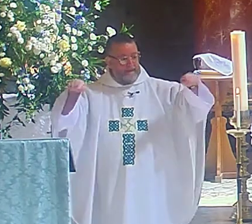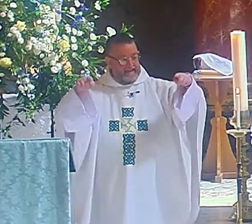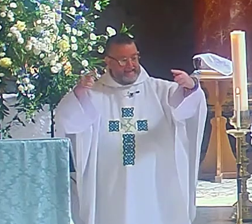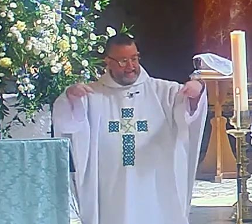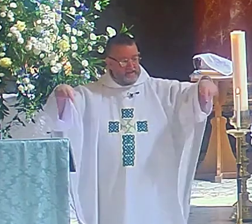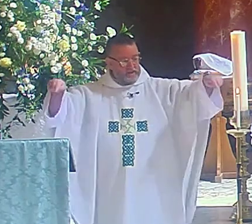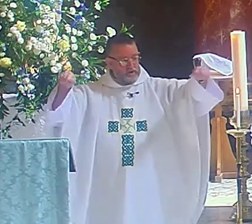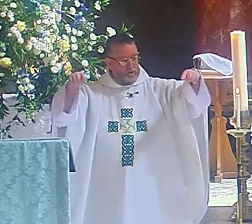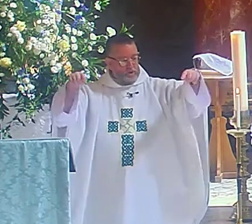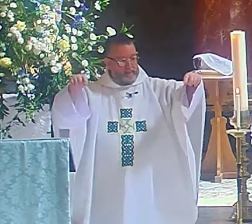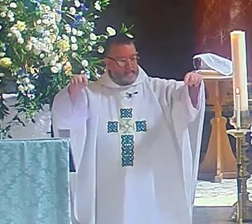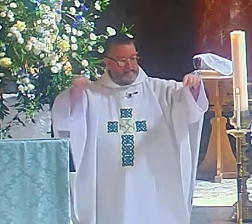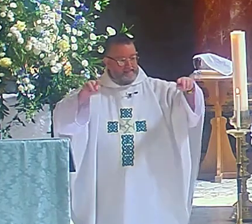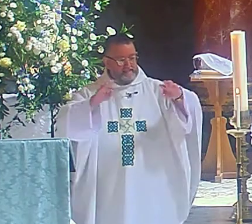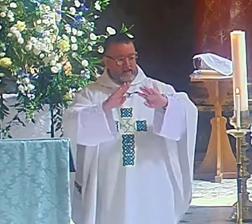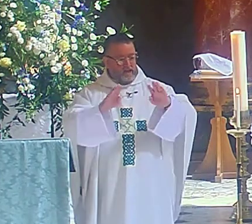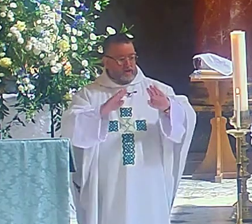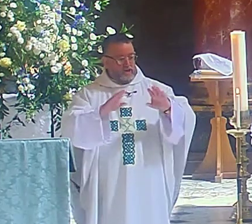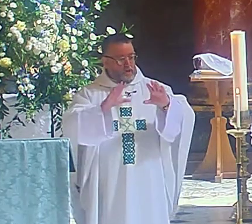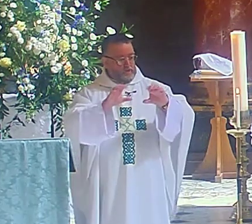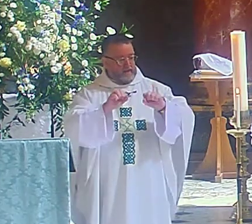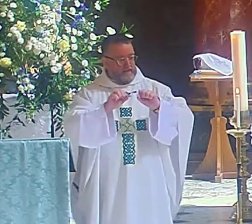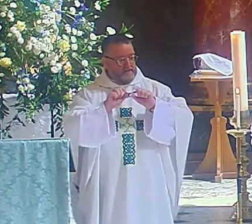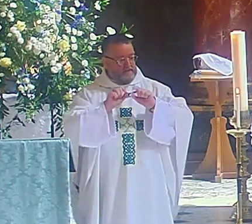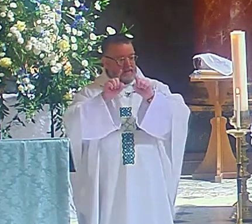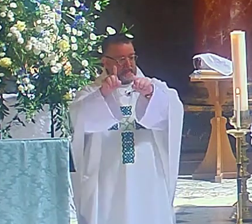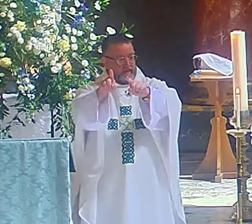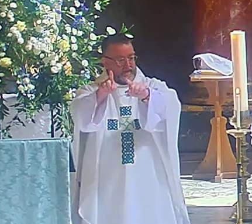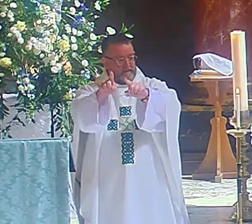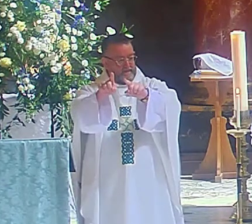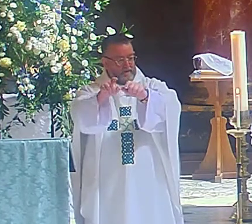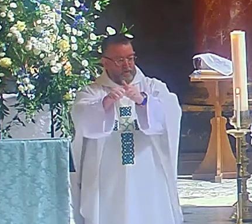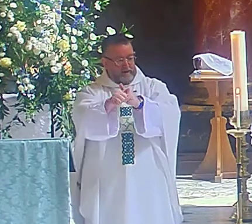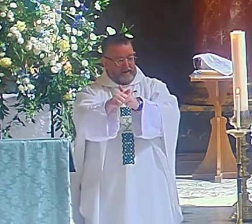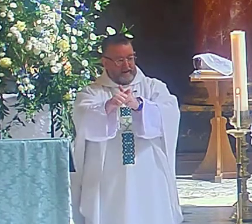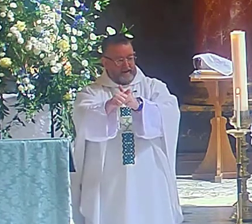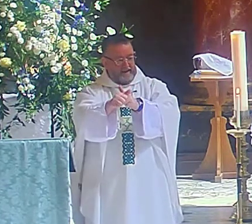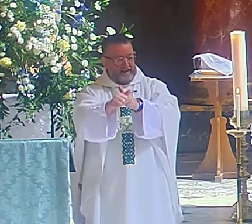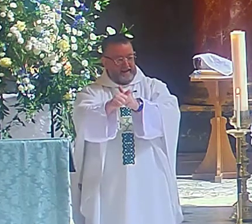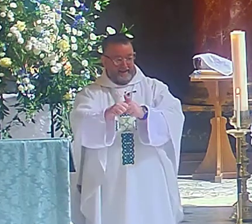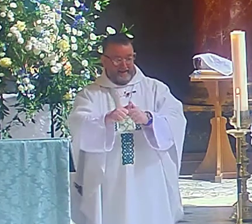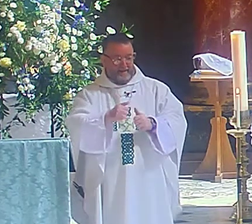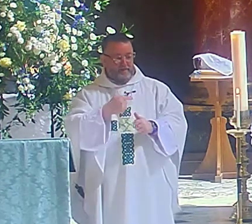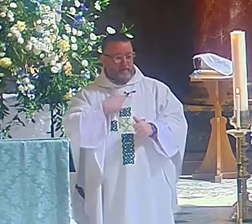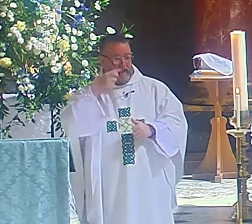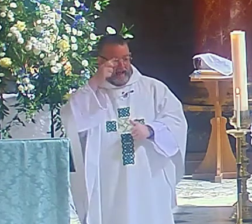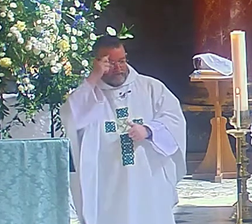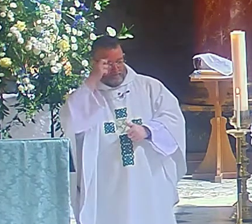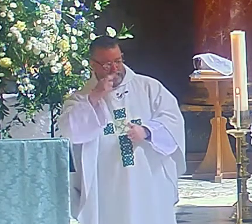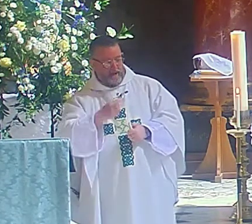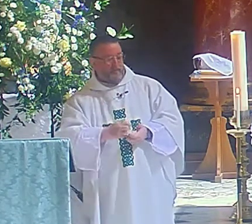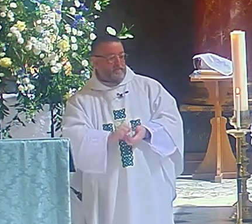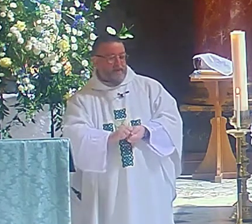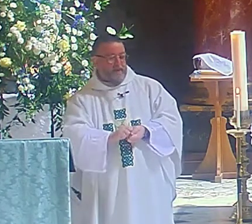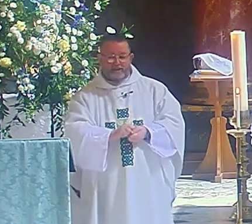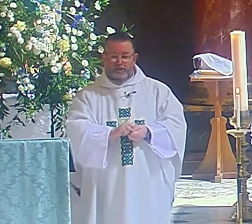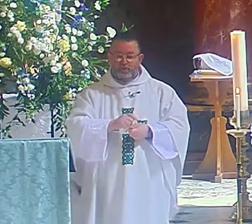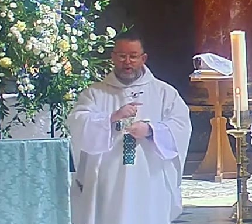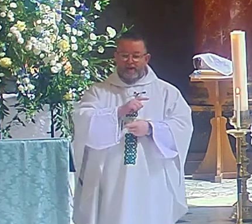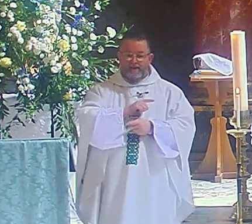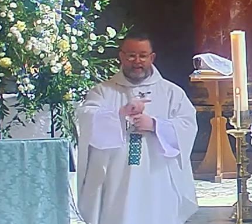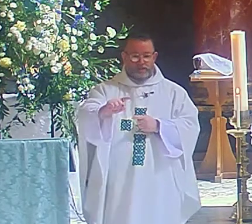back to your places. You don't have to leave, okay? But I'll remind